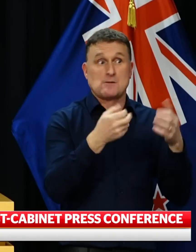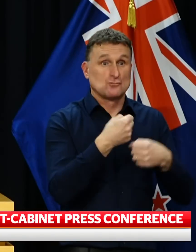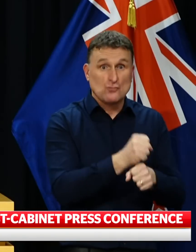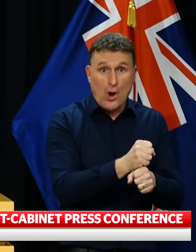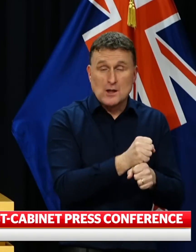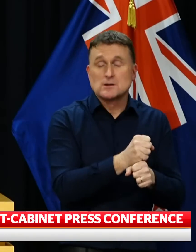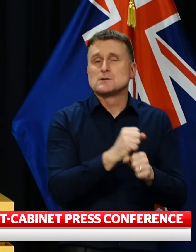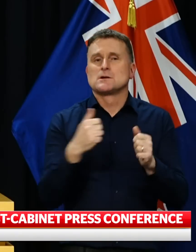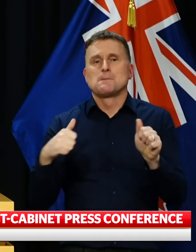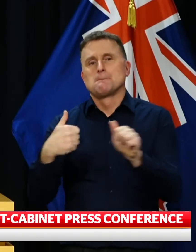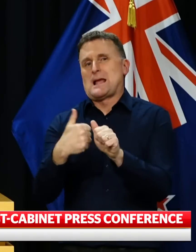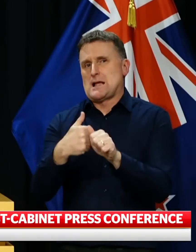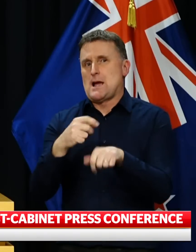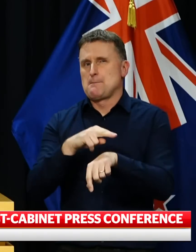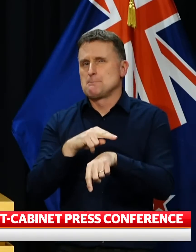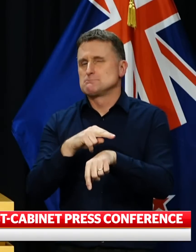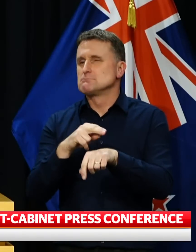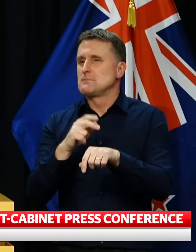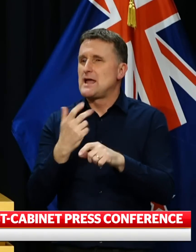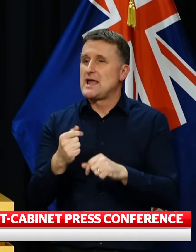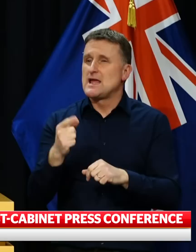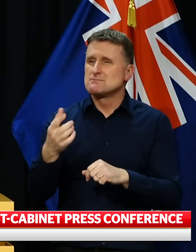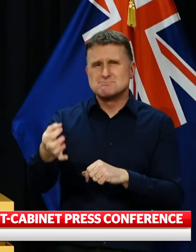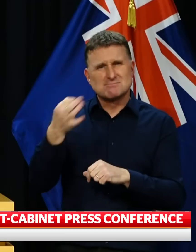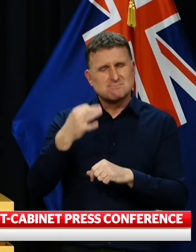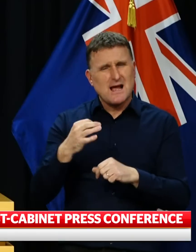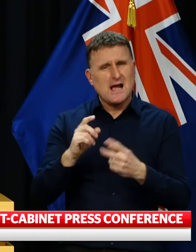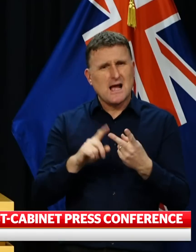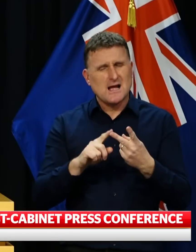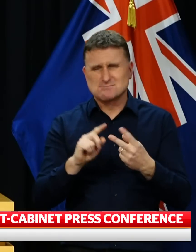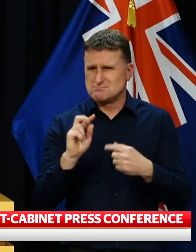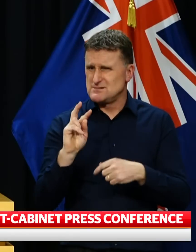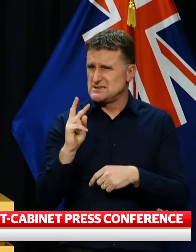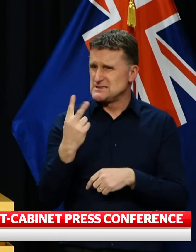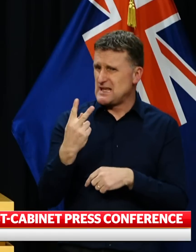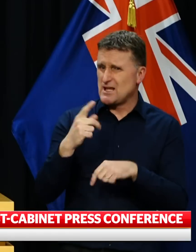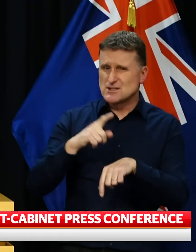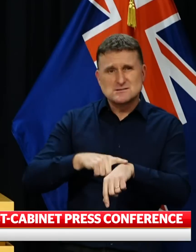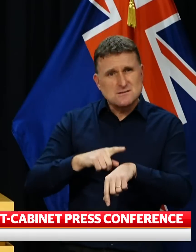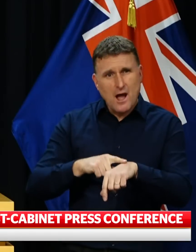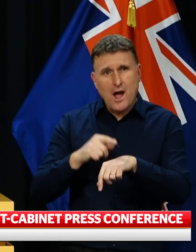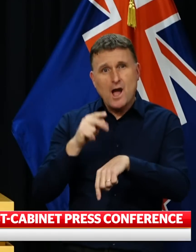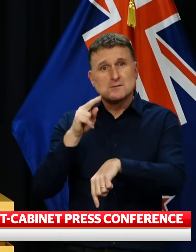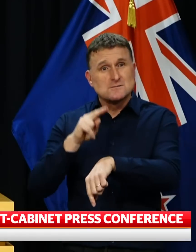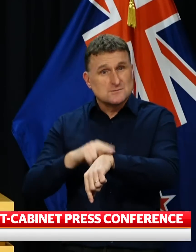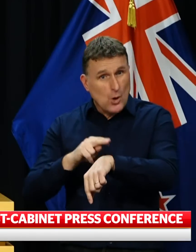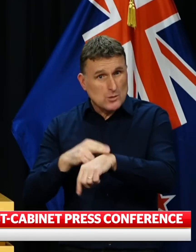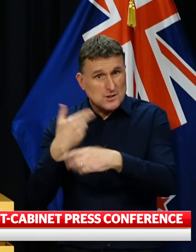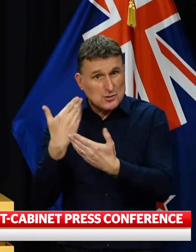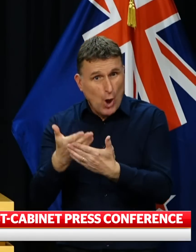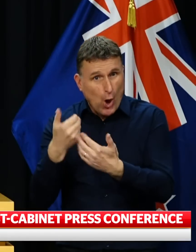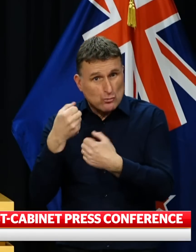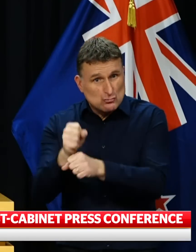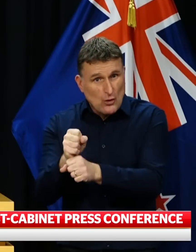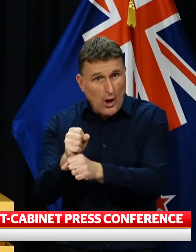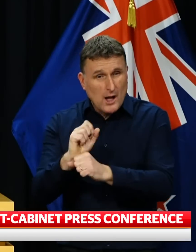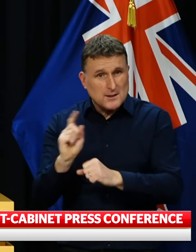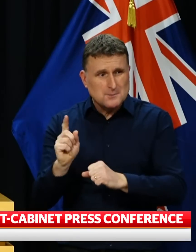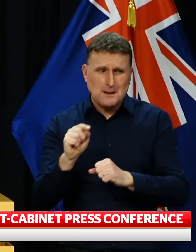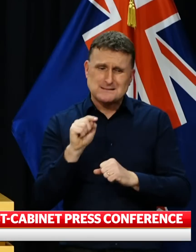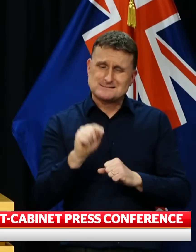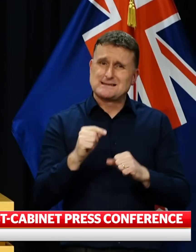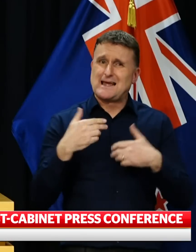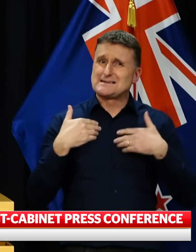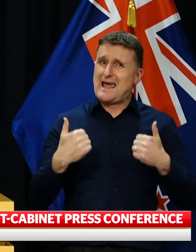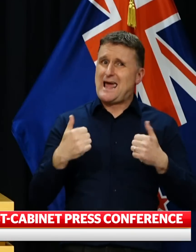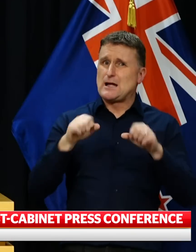strike? I wouldn't know, sorry. How concerning is that? I mean, these are senior doctors, an integral part of the health system that's already under pressure. And like